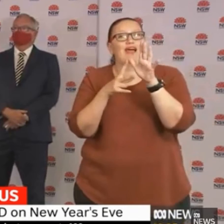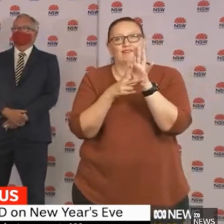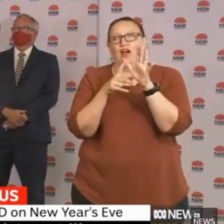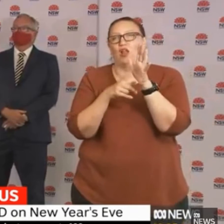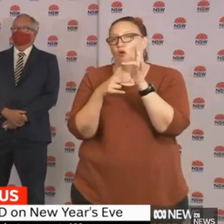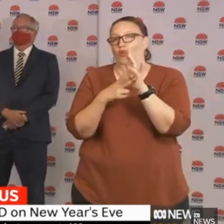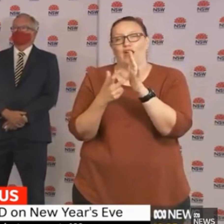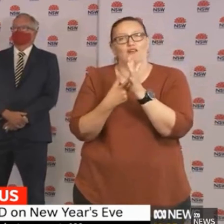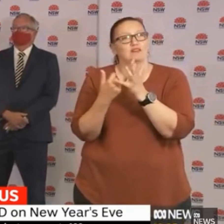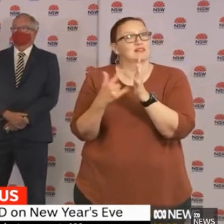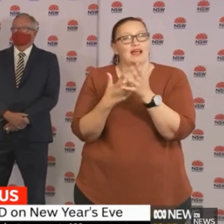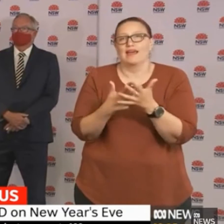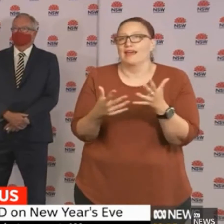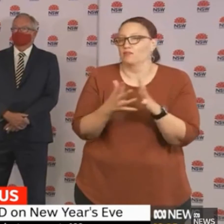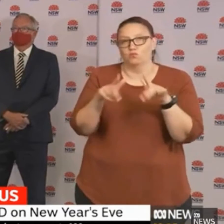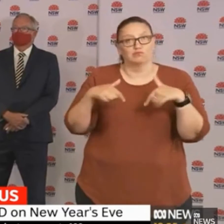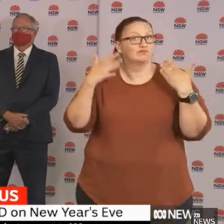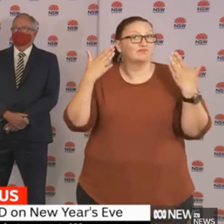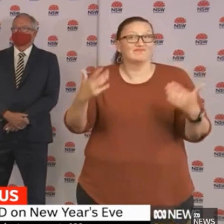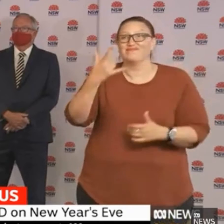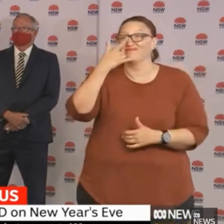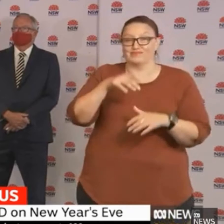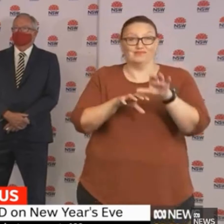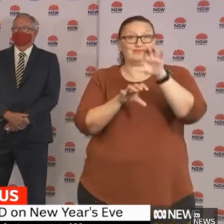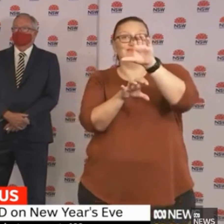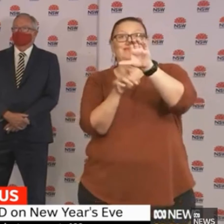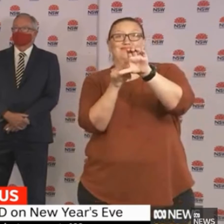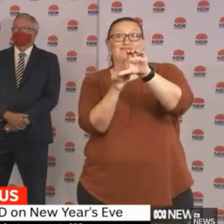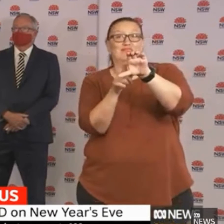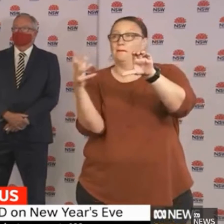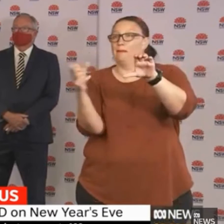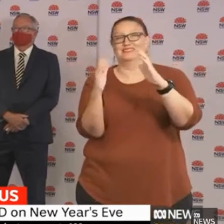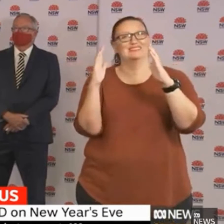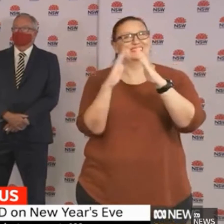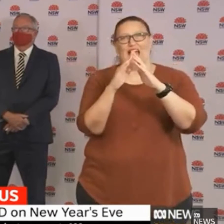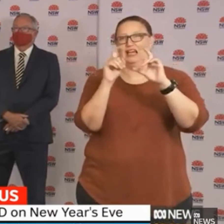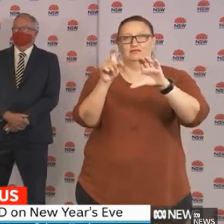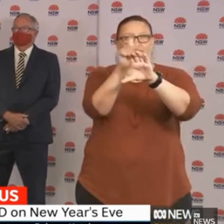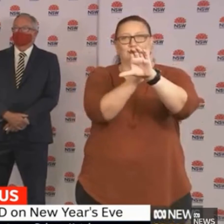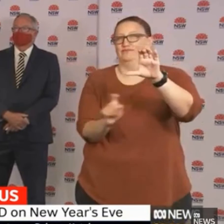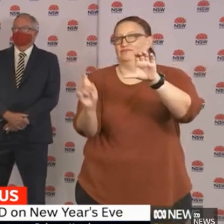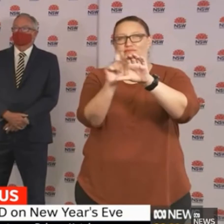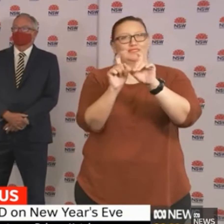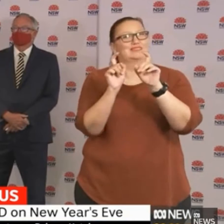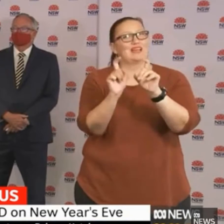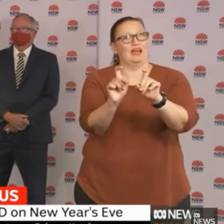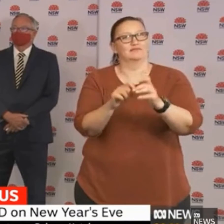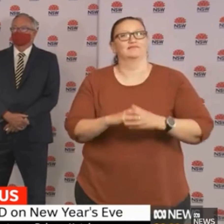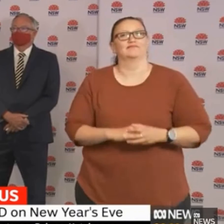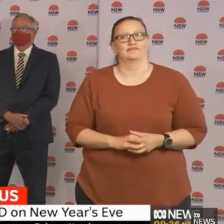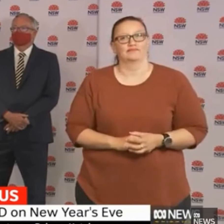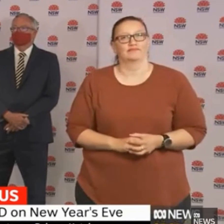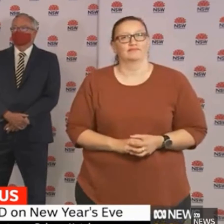Avalon RSL. So for those reasons, unfortunately, the stay-at-home provisions will be in place for the northern zone of the Northern